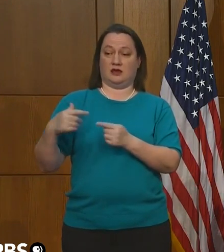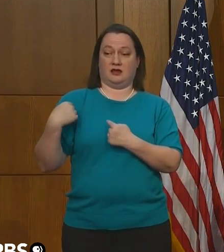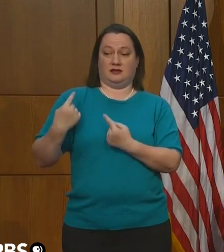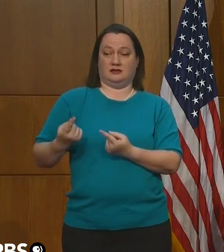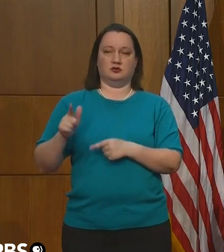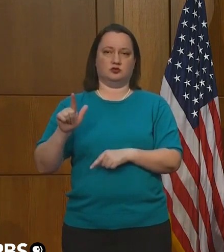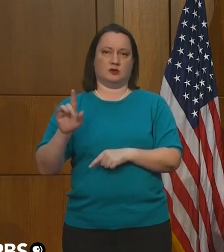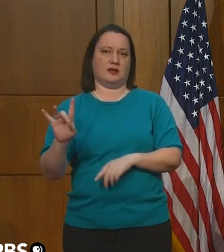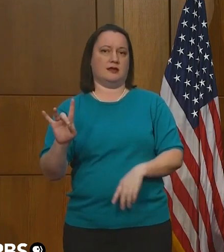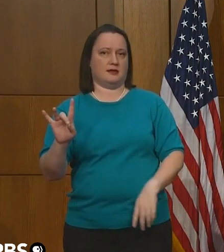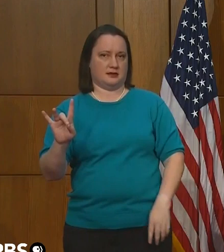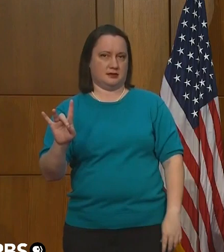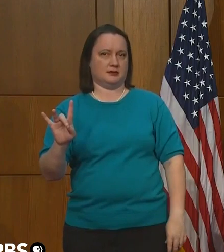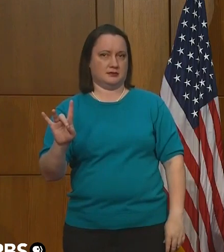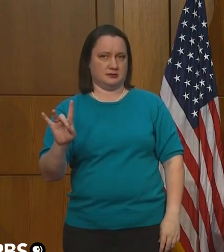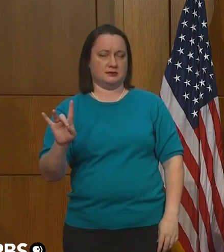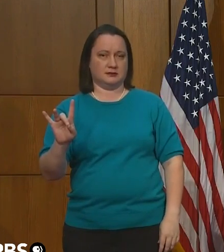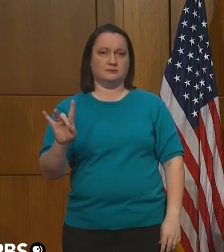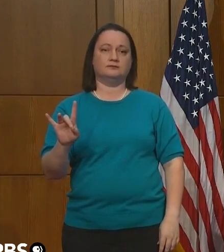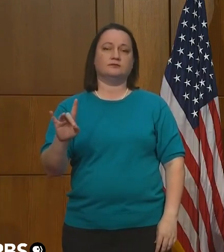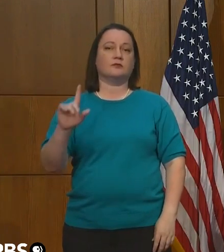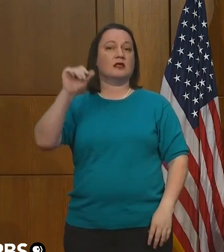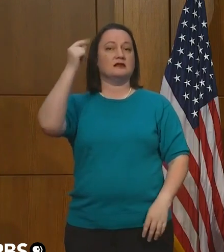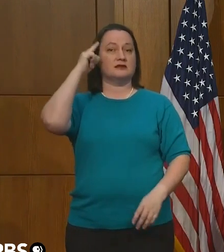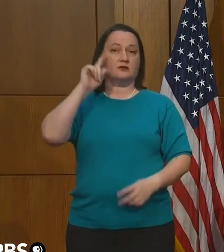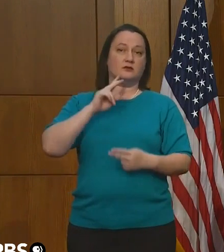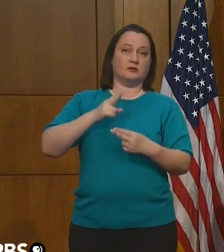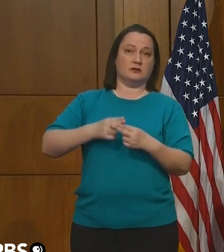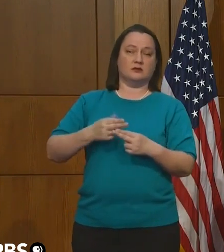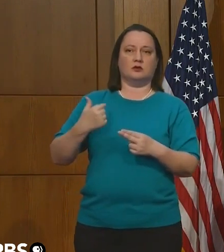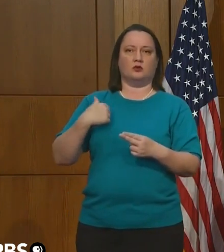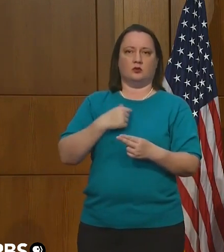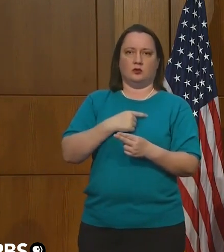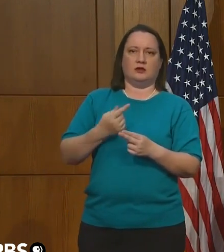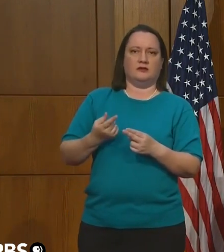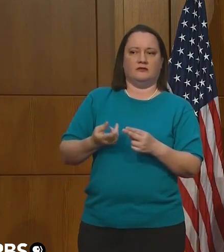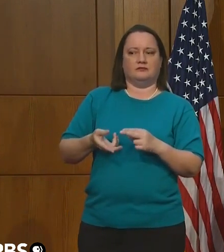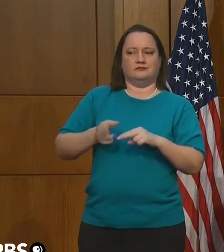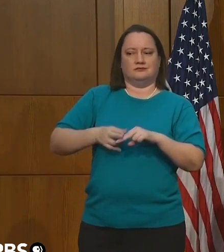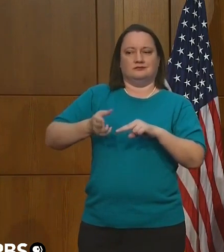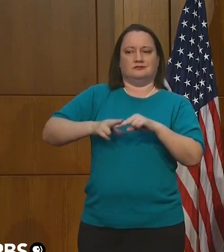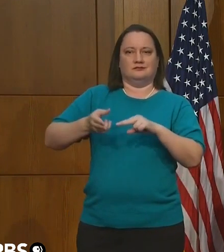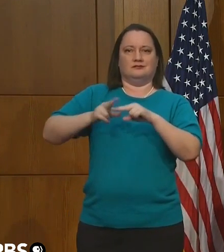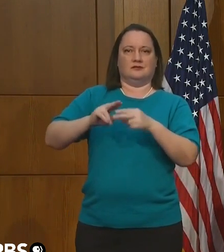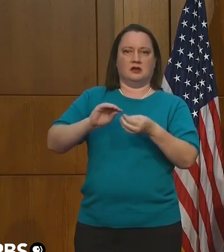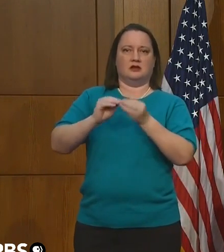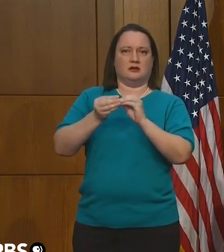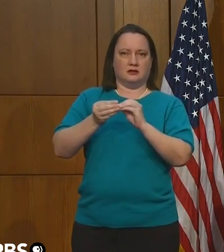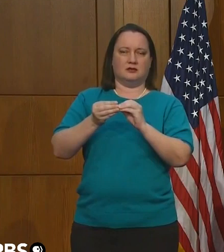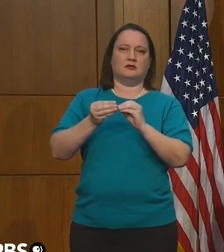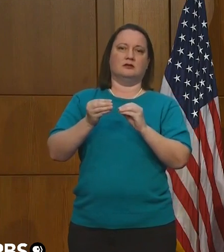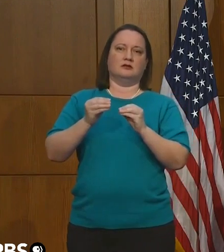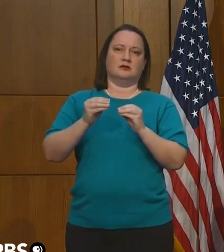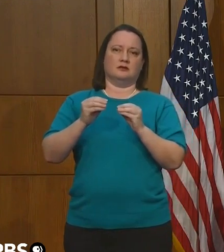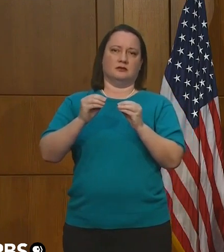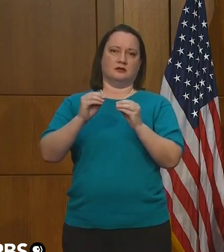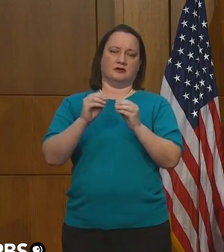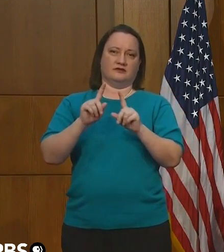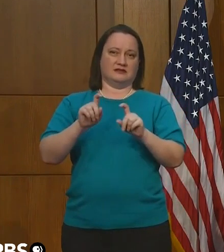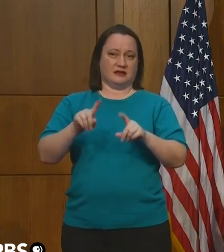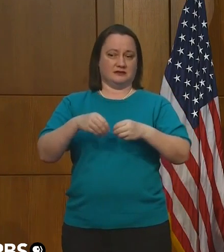28. We, as the governor has said, have increased our testing over the last several weeks.